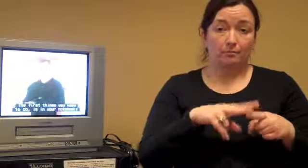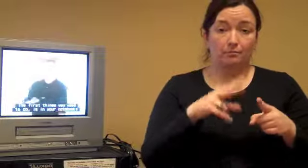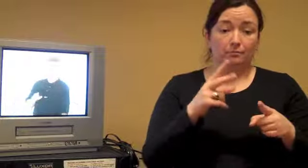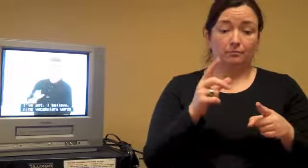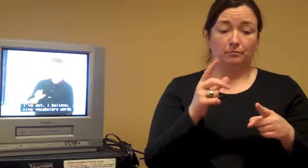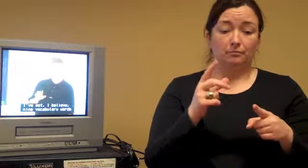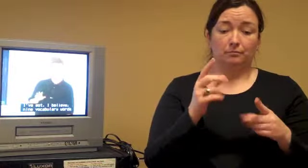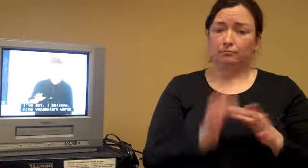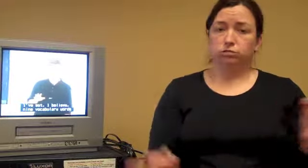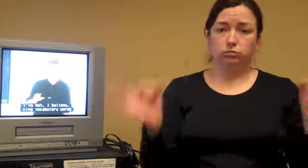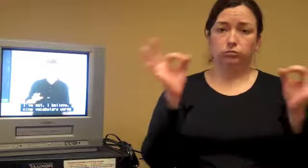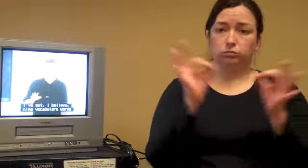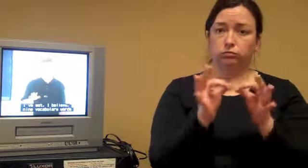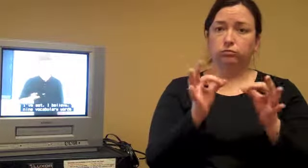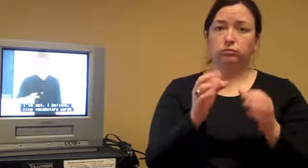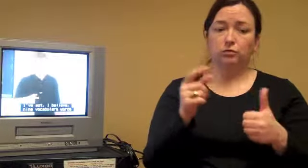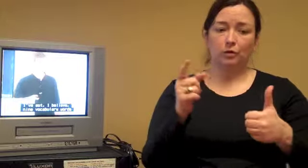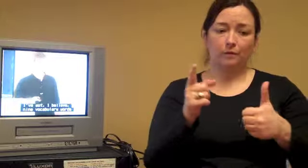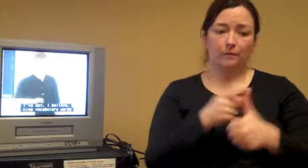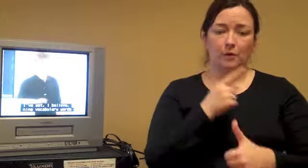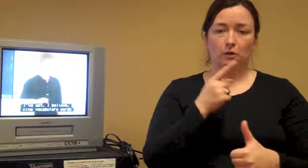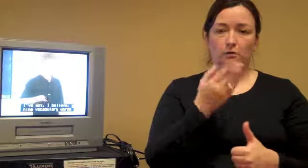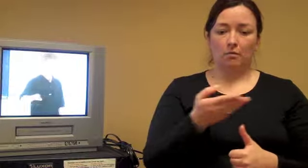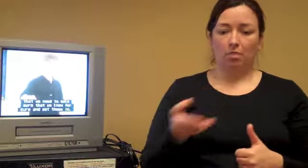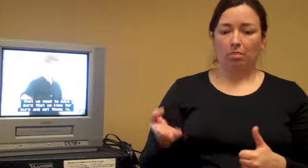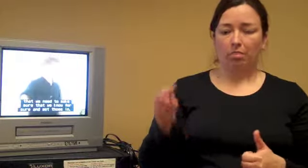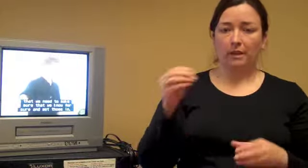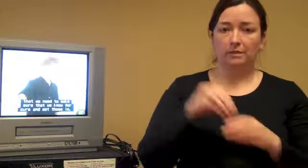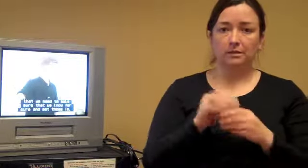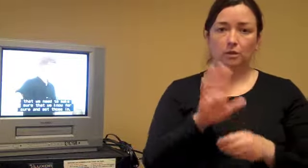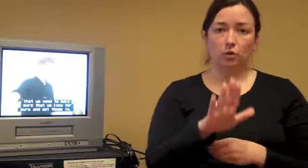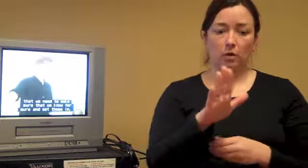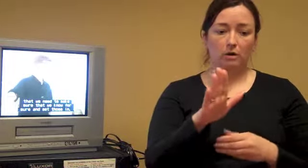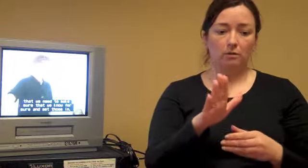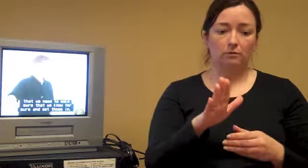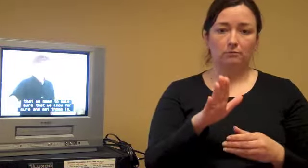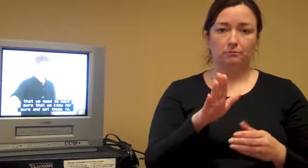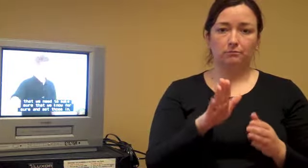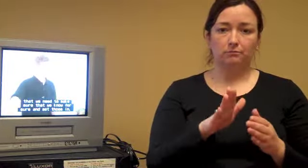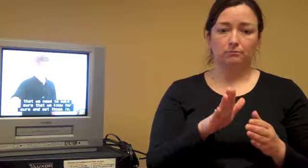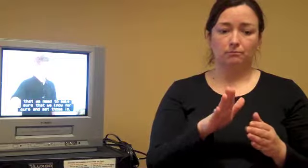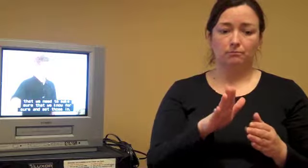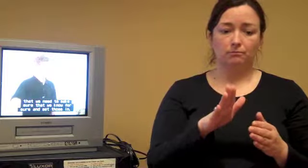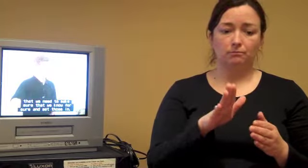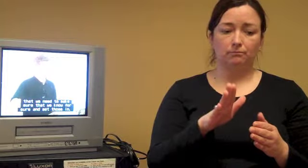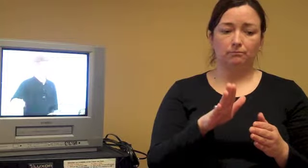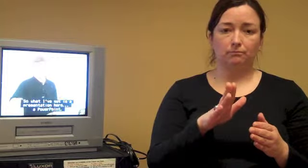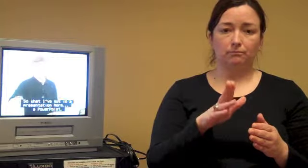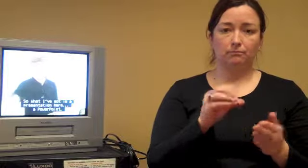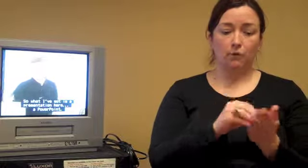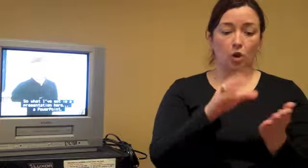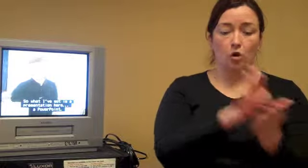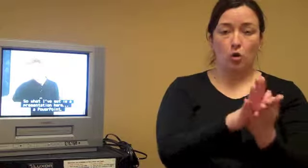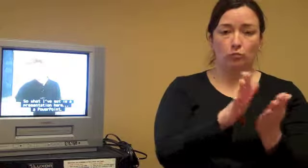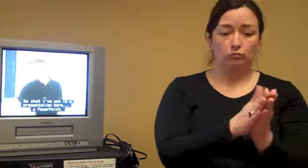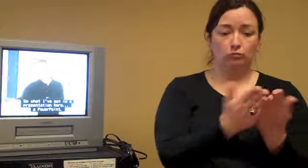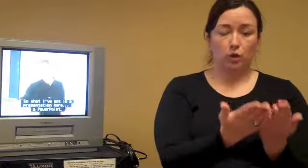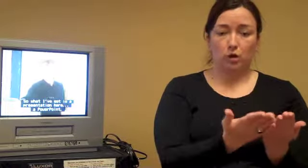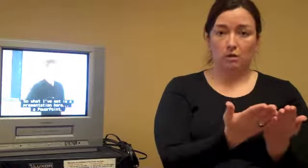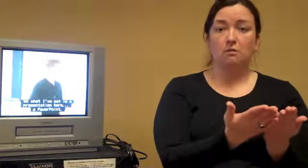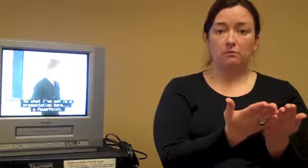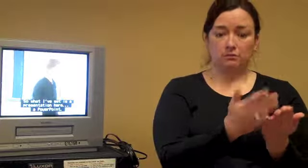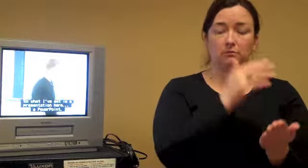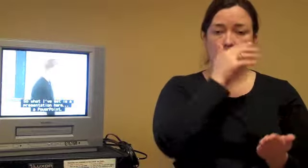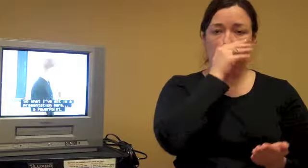notebooks, I've got, I believe, 9 vocabulary words that we need to make sure that we know for sure and get those in. So what I've got is a